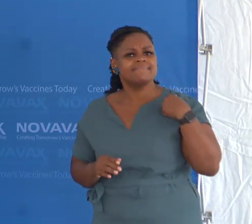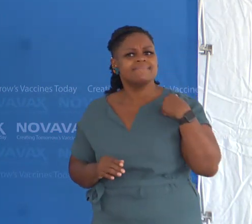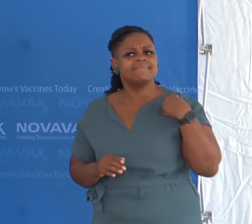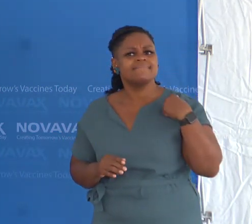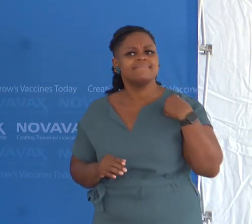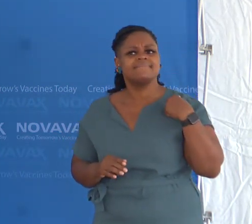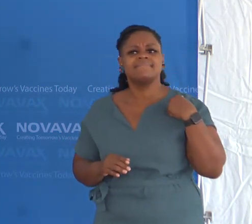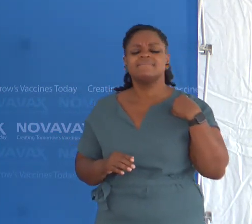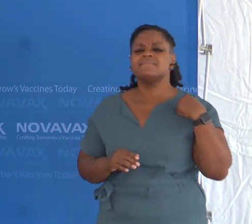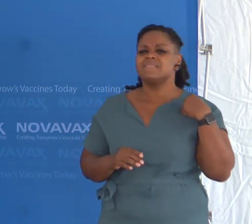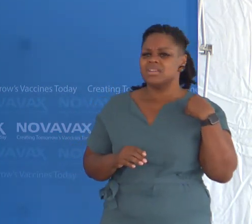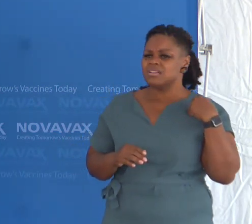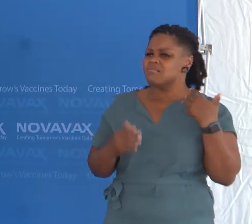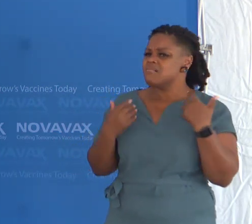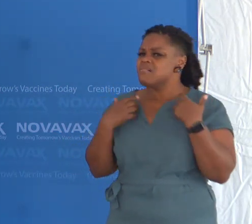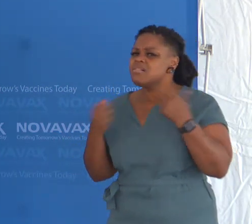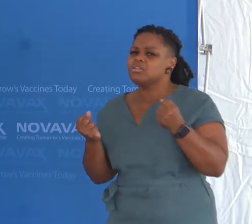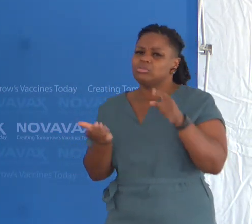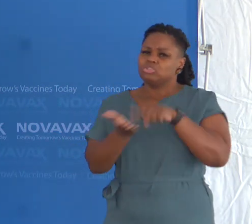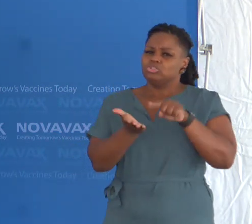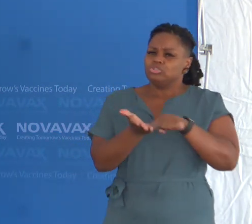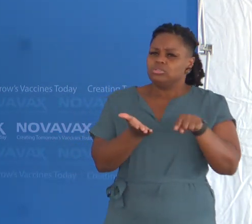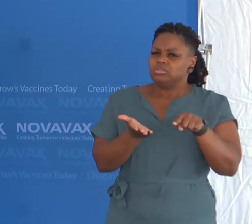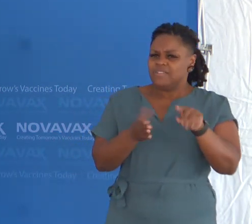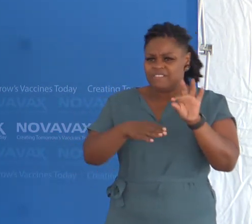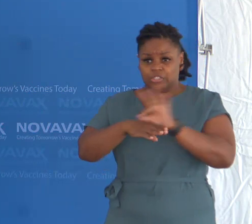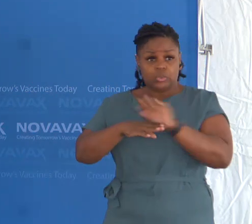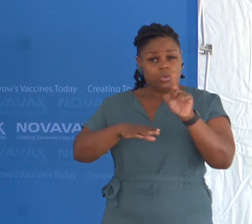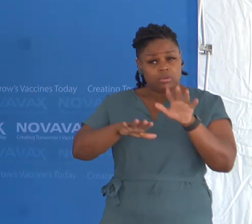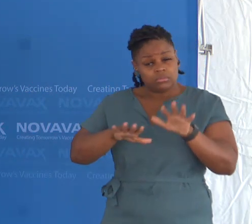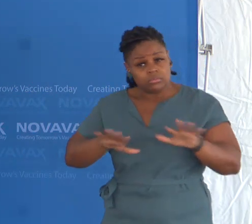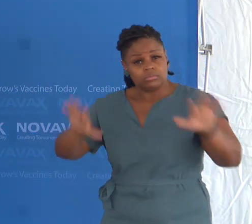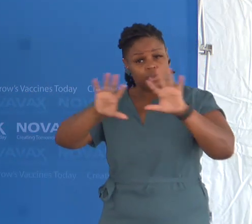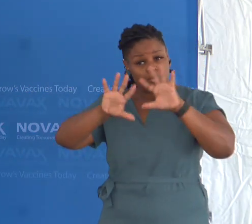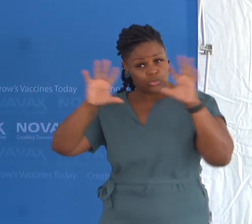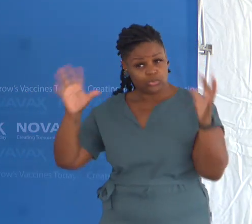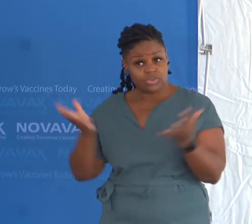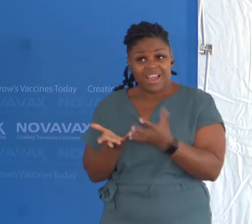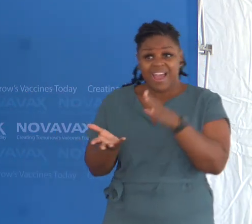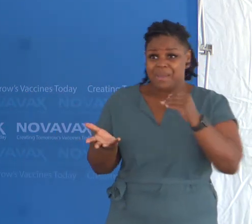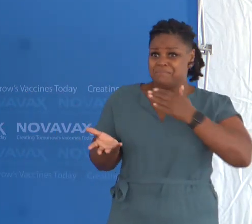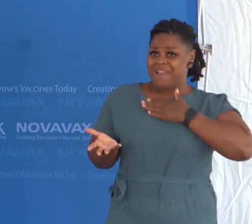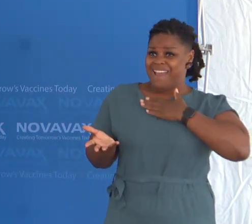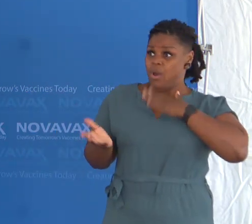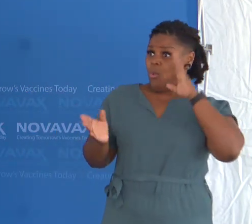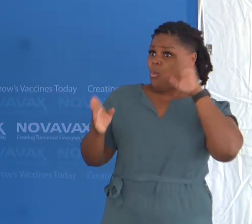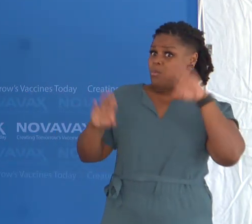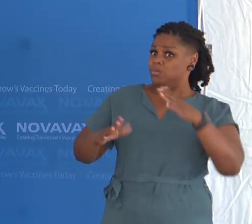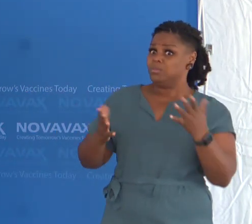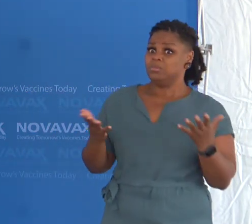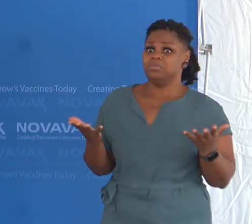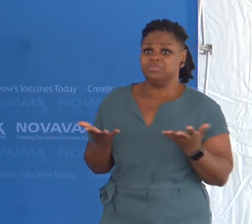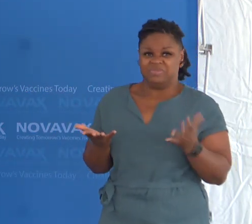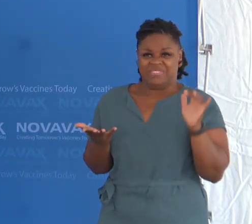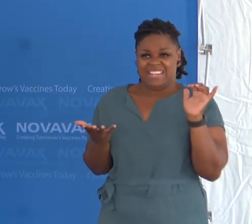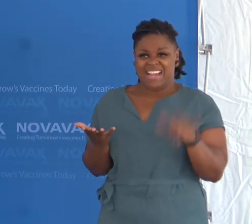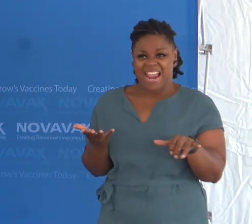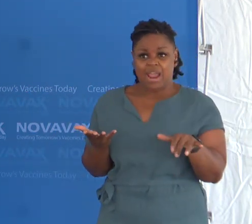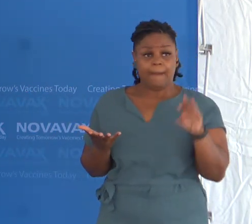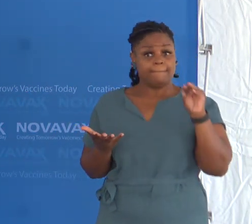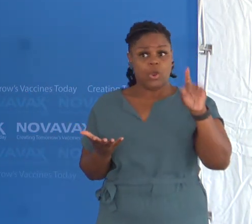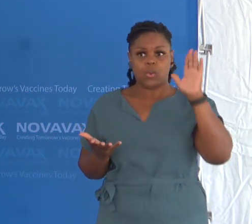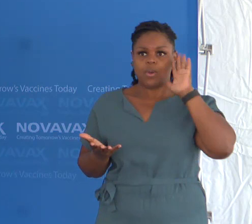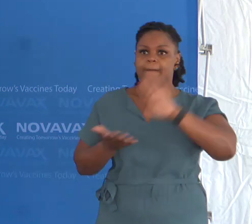top health research facilities in the world, and that it was my hope that Maryland would be a part